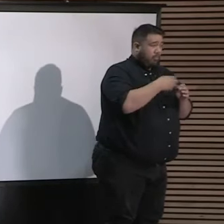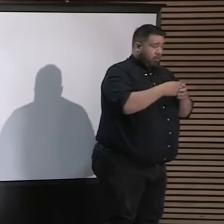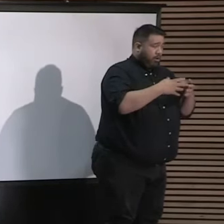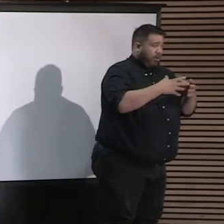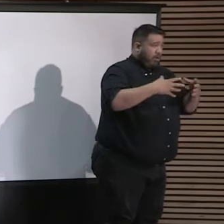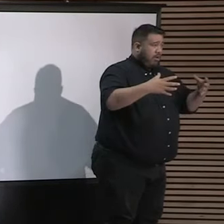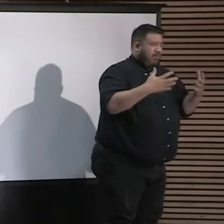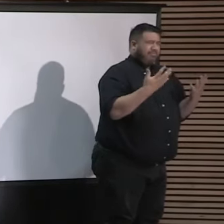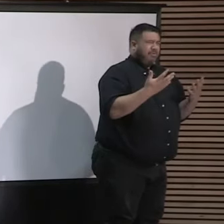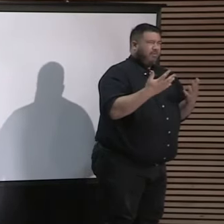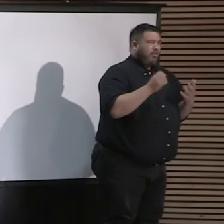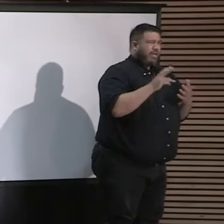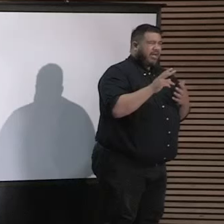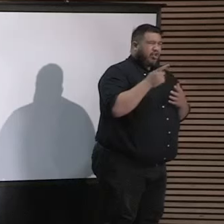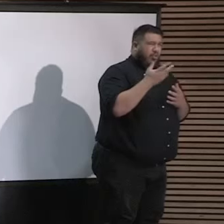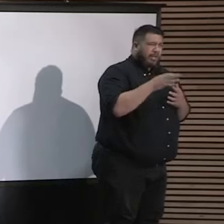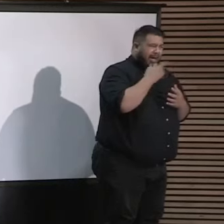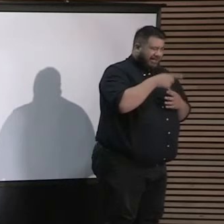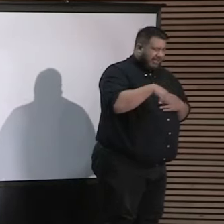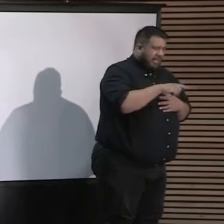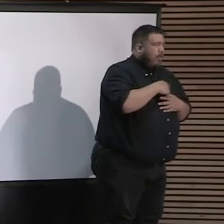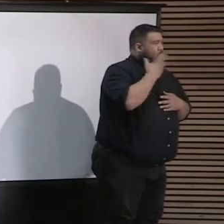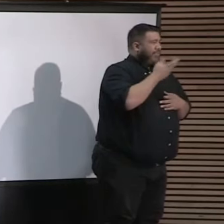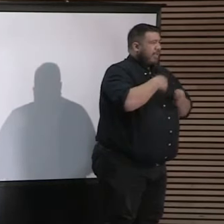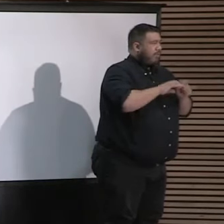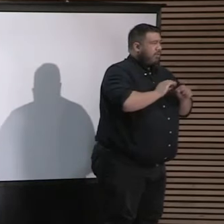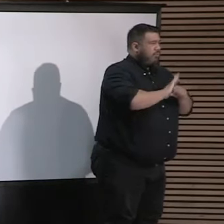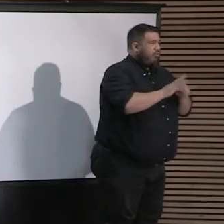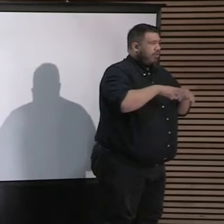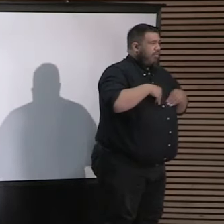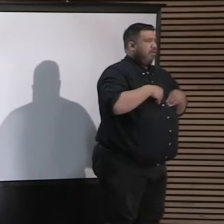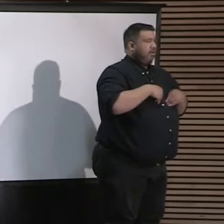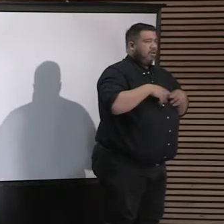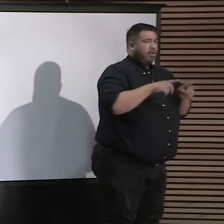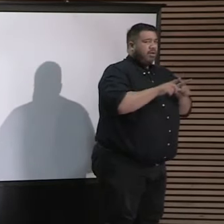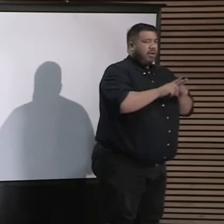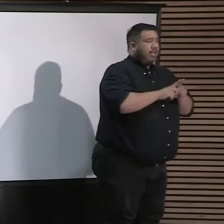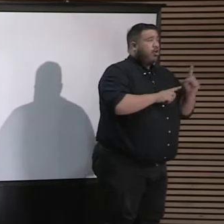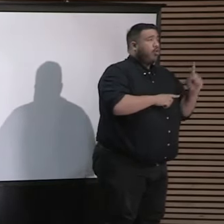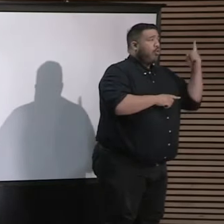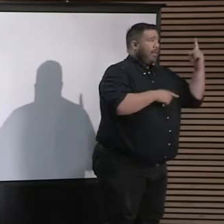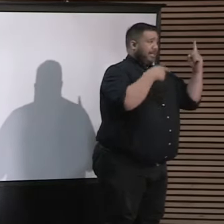people when they were infected? And I guess what I'm asking is, has anyone been infected since Auckland went into level 3?